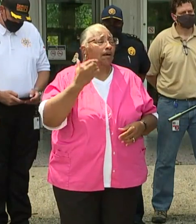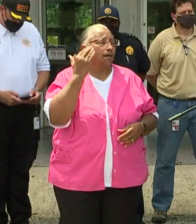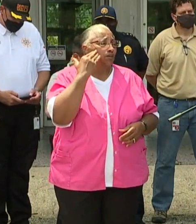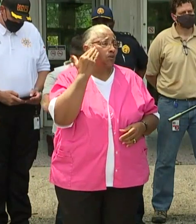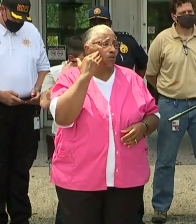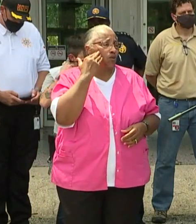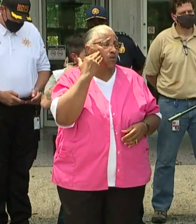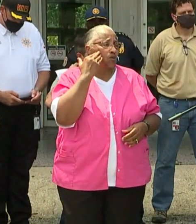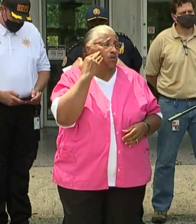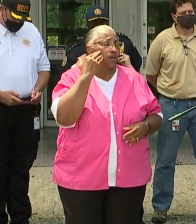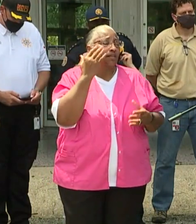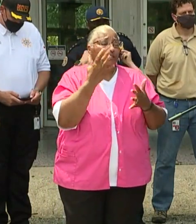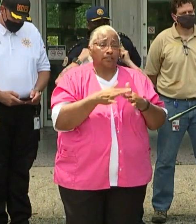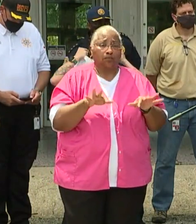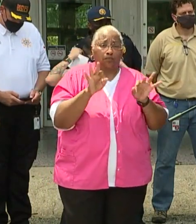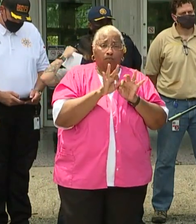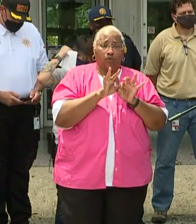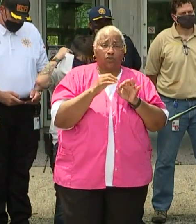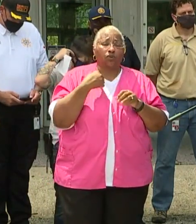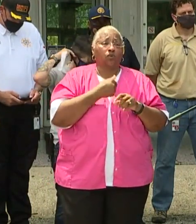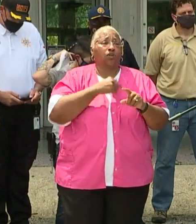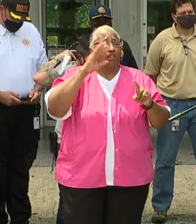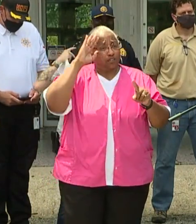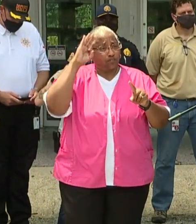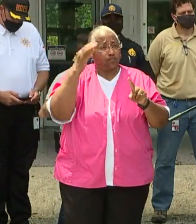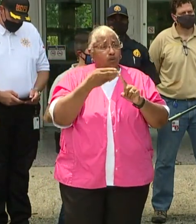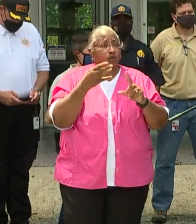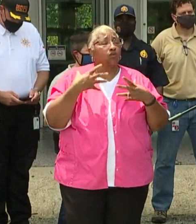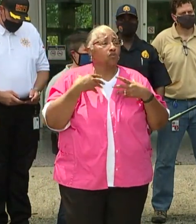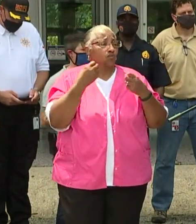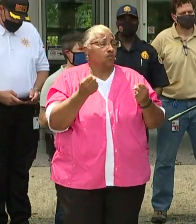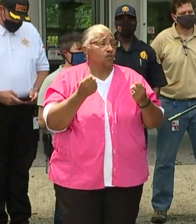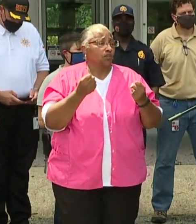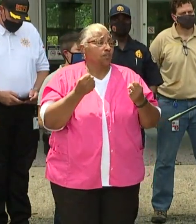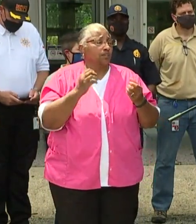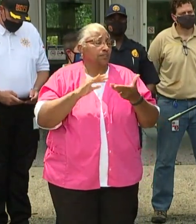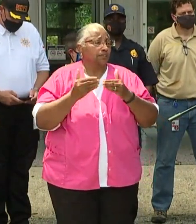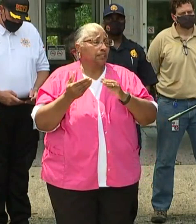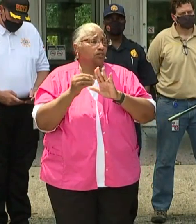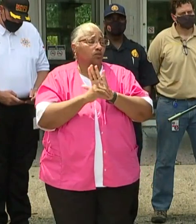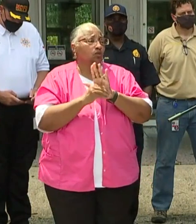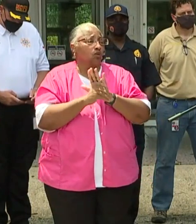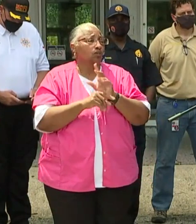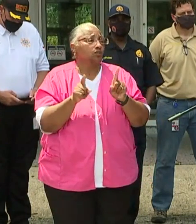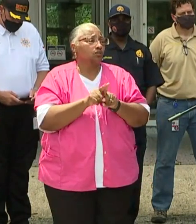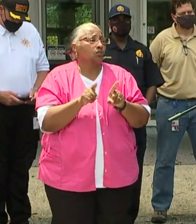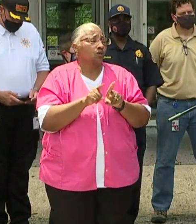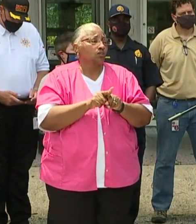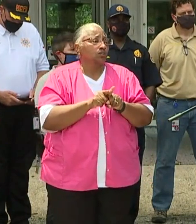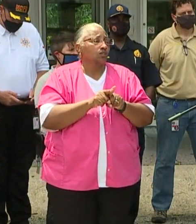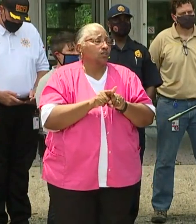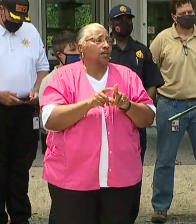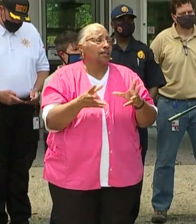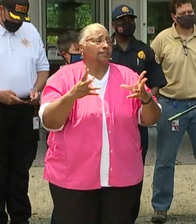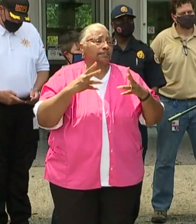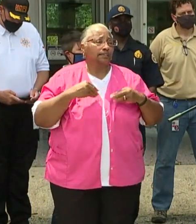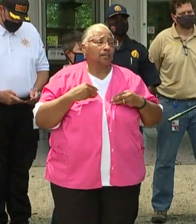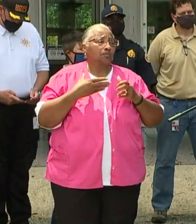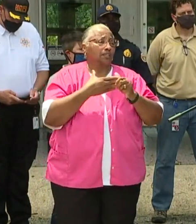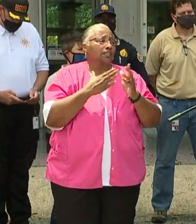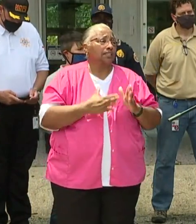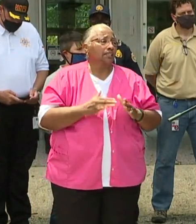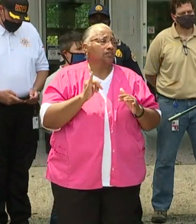is very important as we focus on the recovery of our city to also embrace the leadership that is